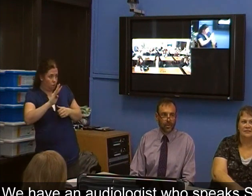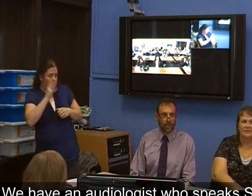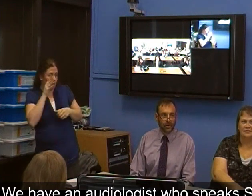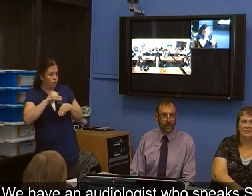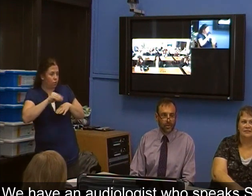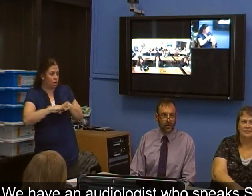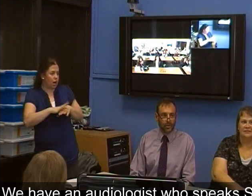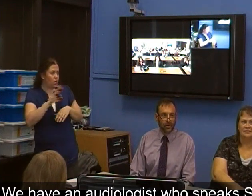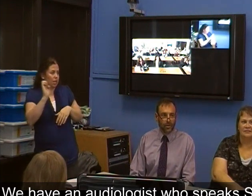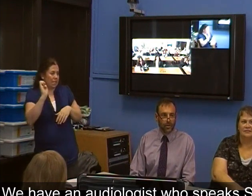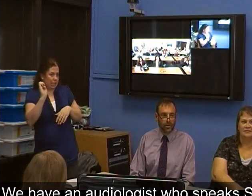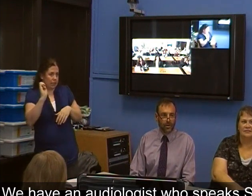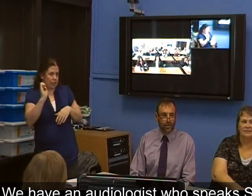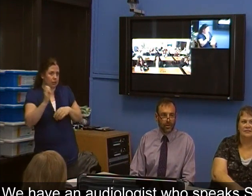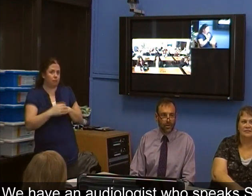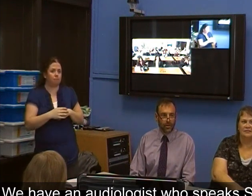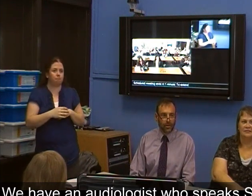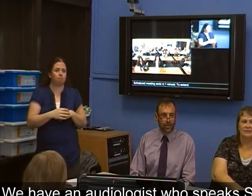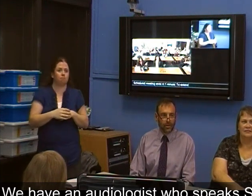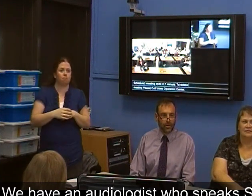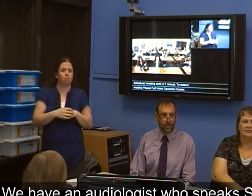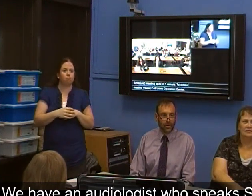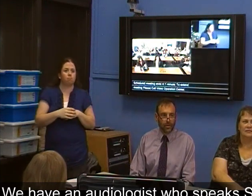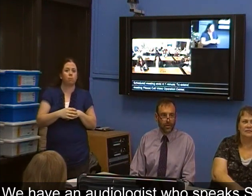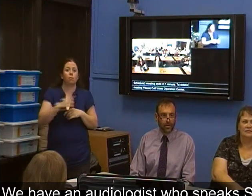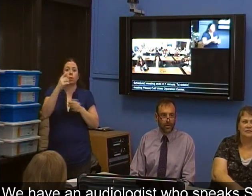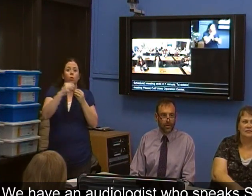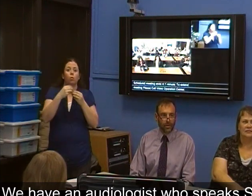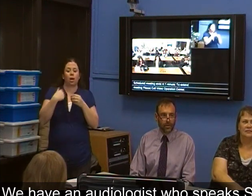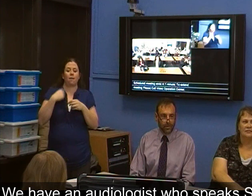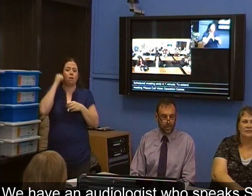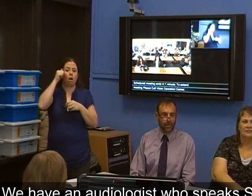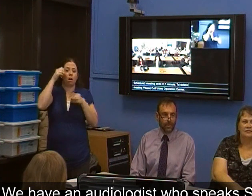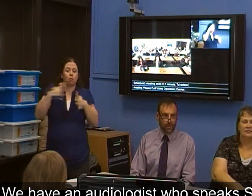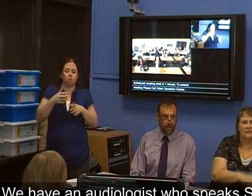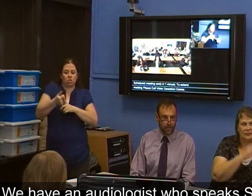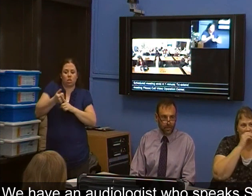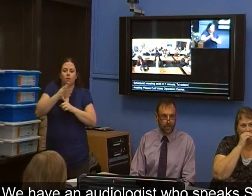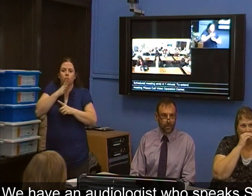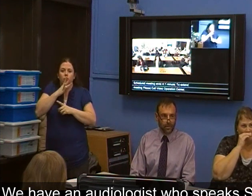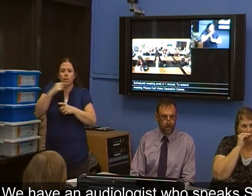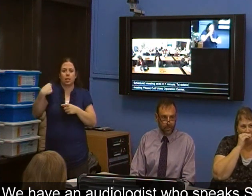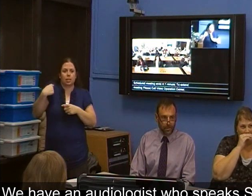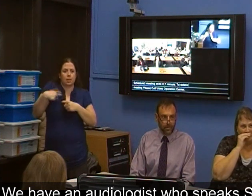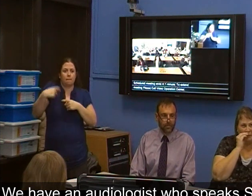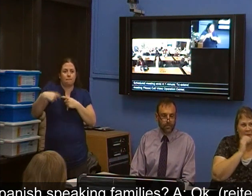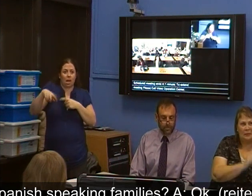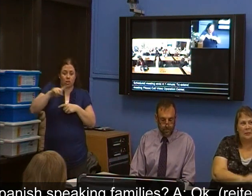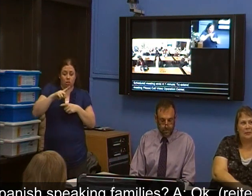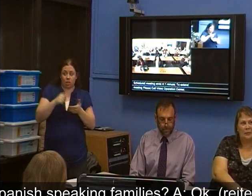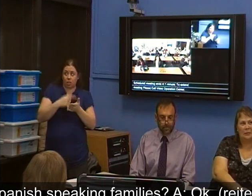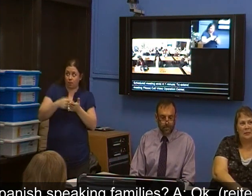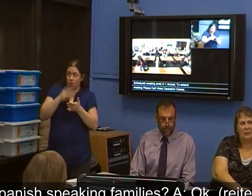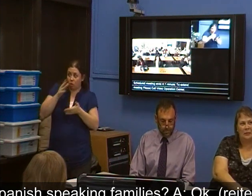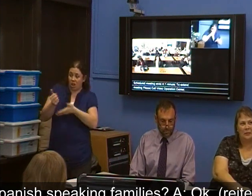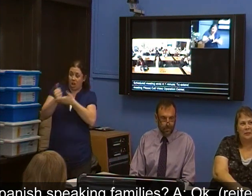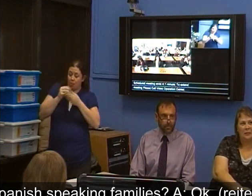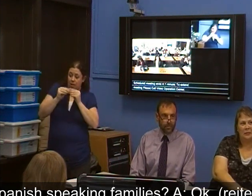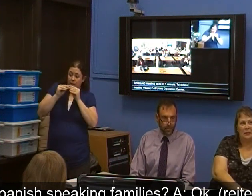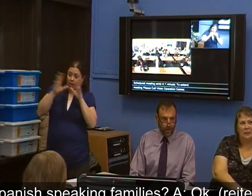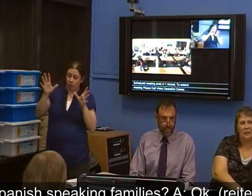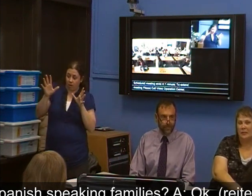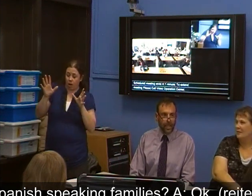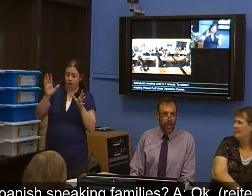One more. We have an audiologist who speaks Spanish. She sometimes helps the other audiologist in the Spanish-speaking family.